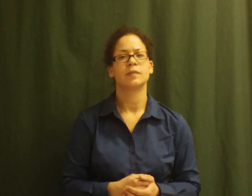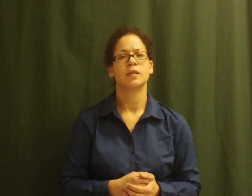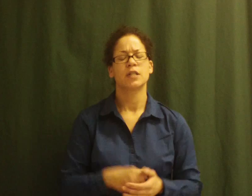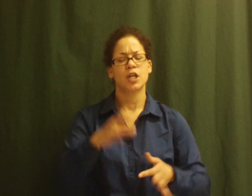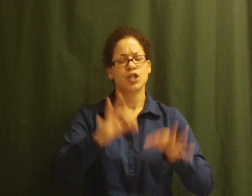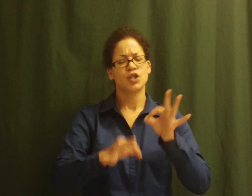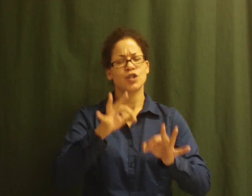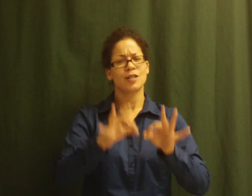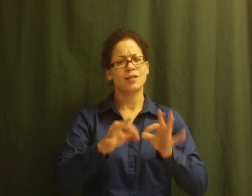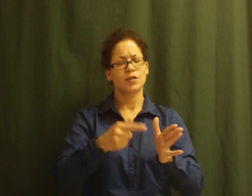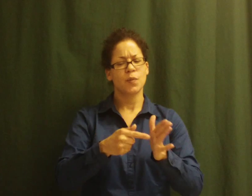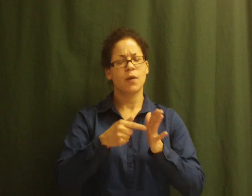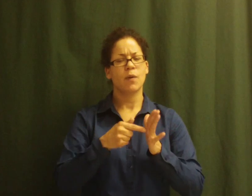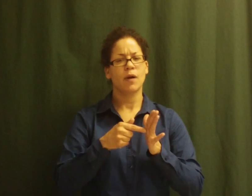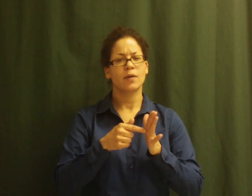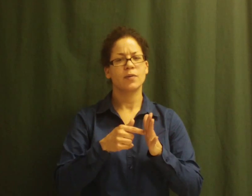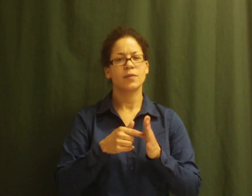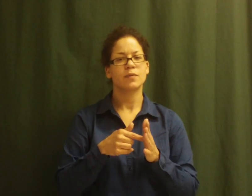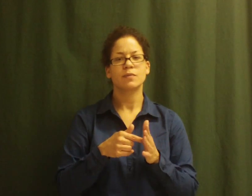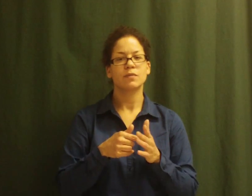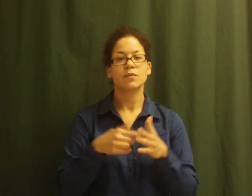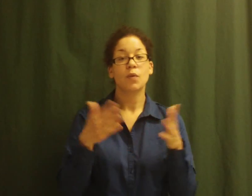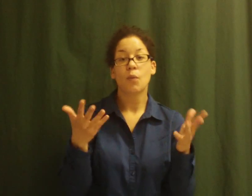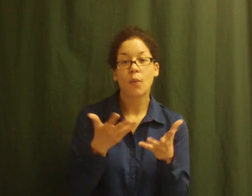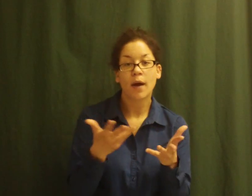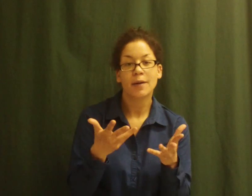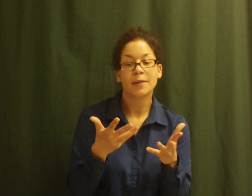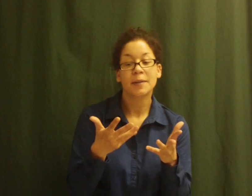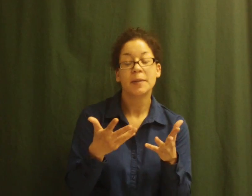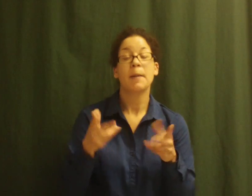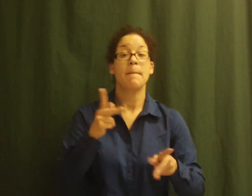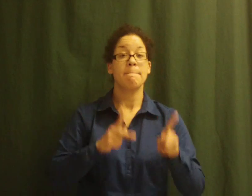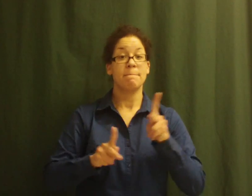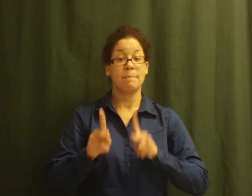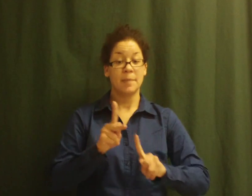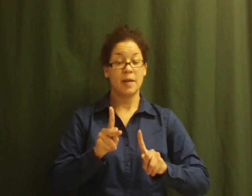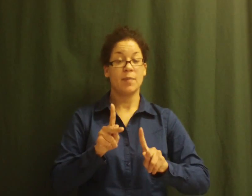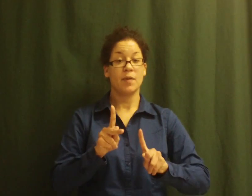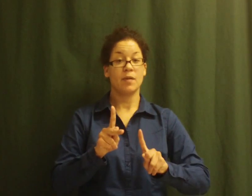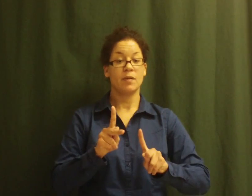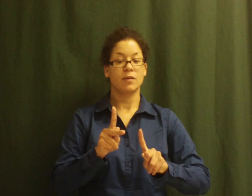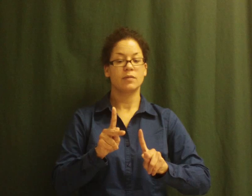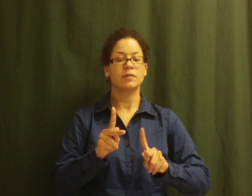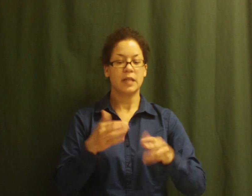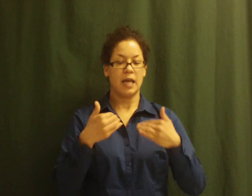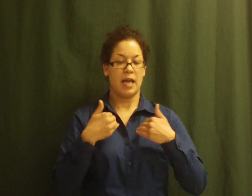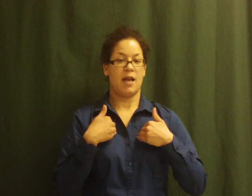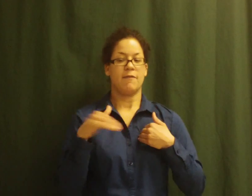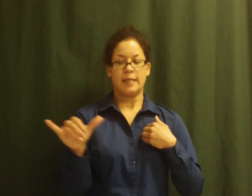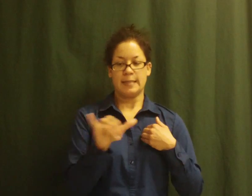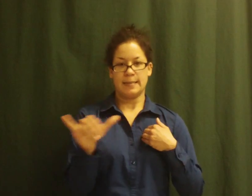Justice requires that people doing the same job receive the same pay,